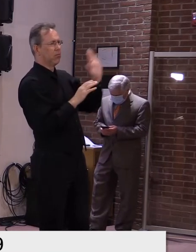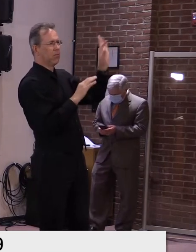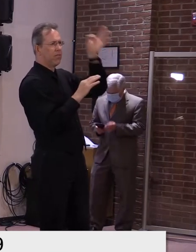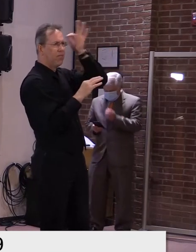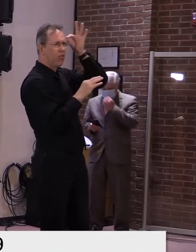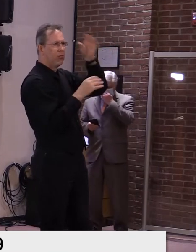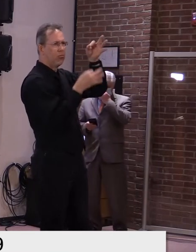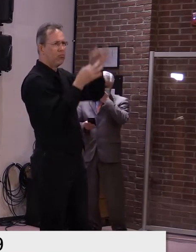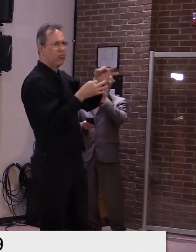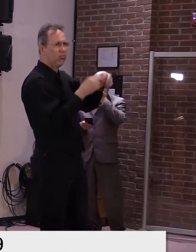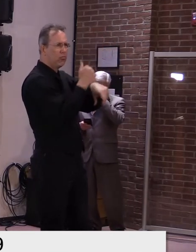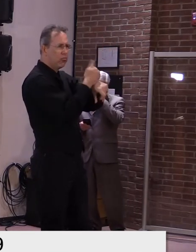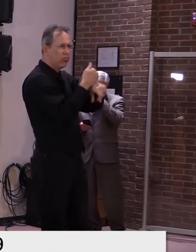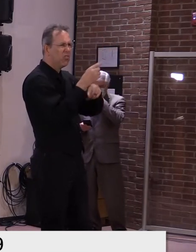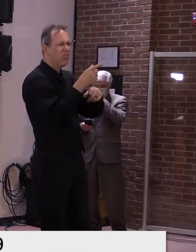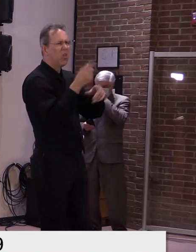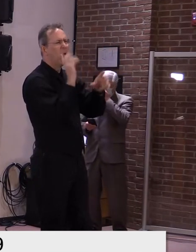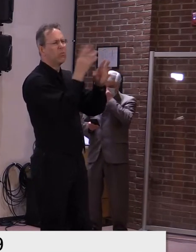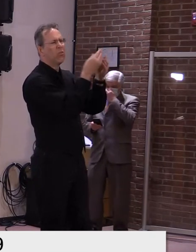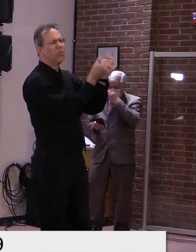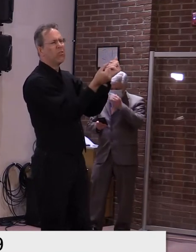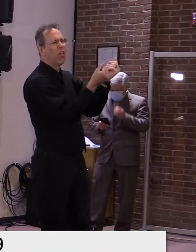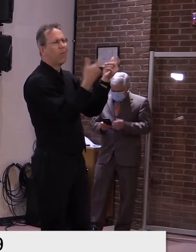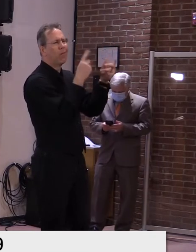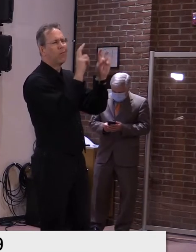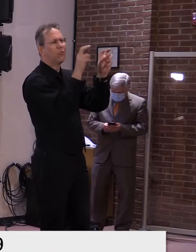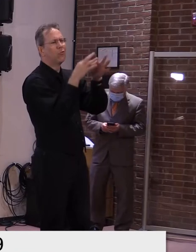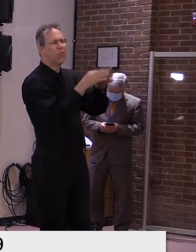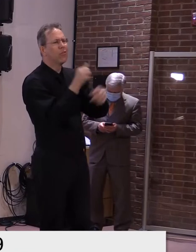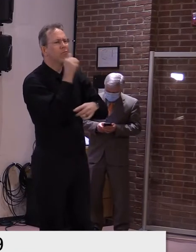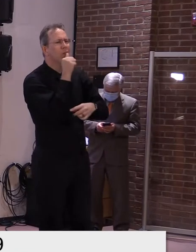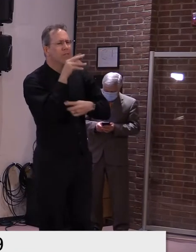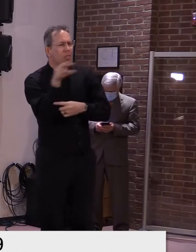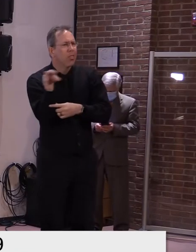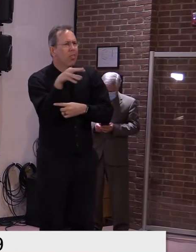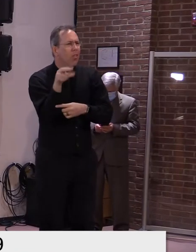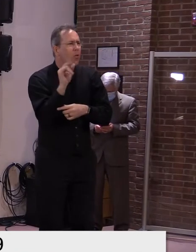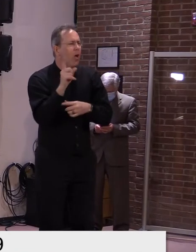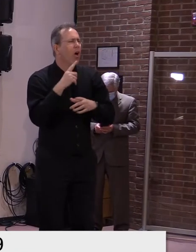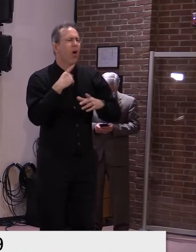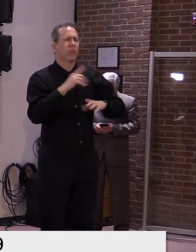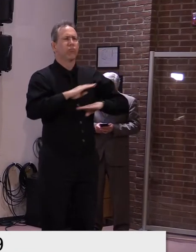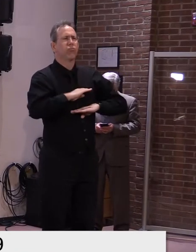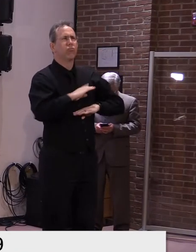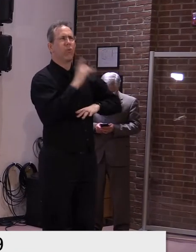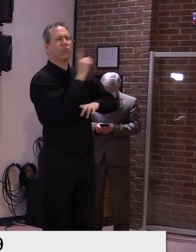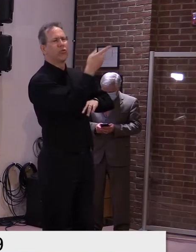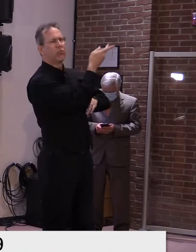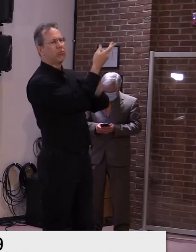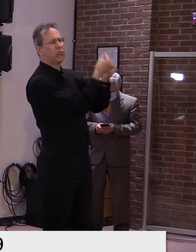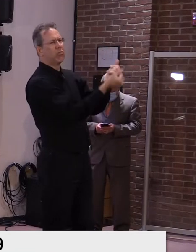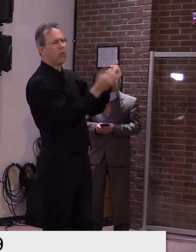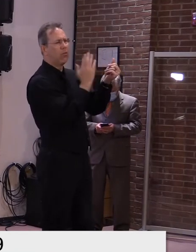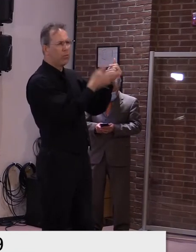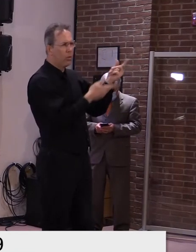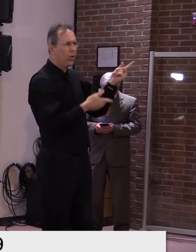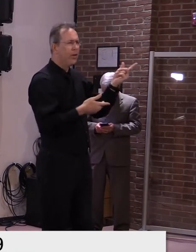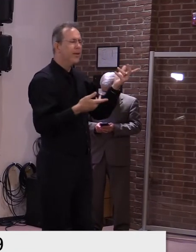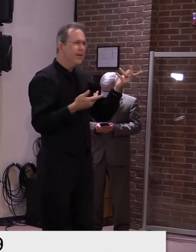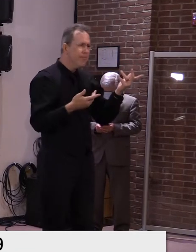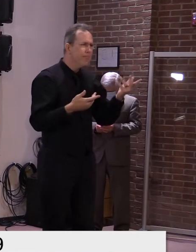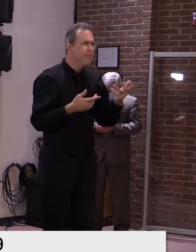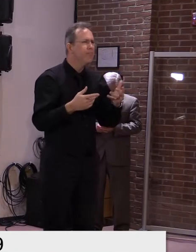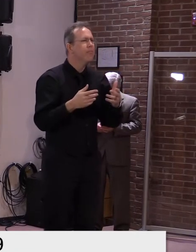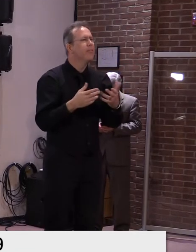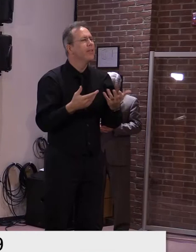solution that would satisfy both the needs of Vermonters as well as the needs of Border Patrol to